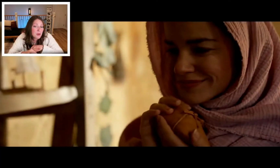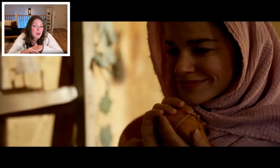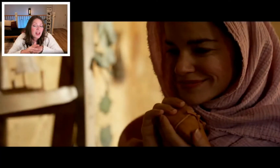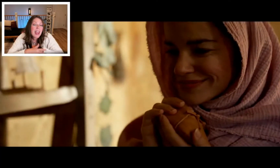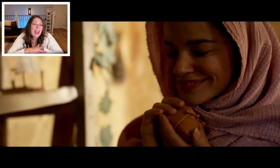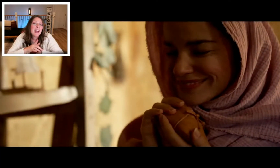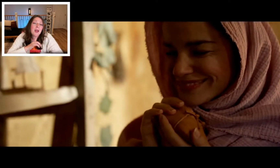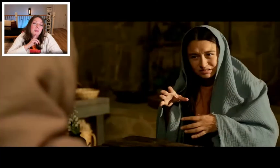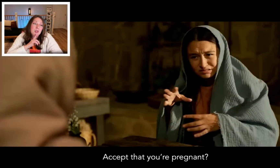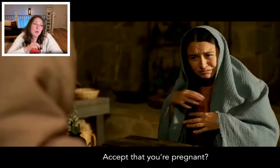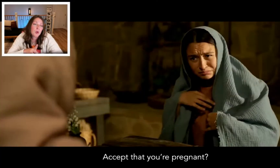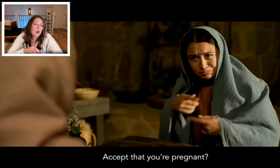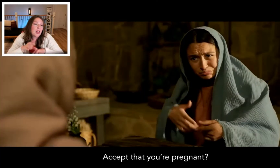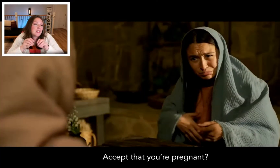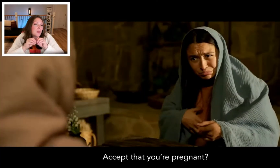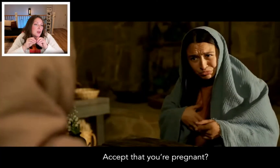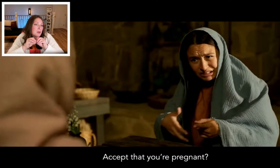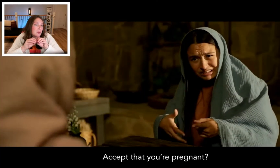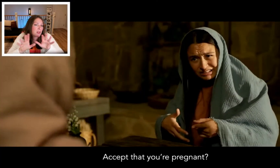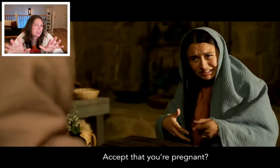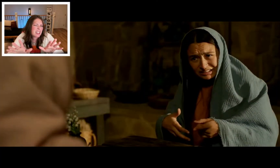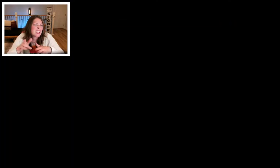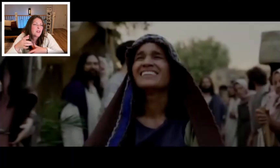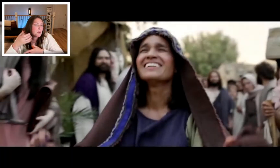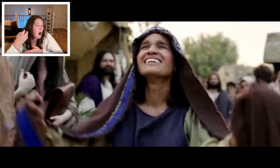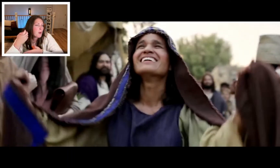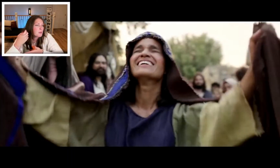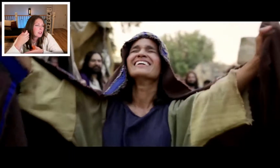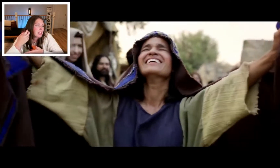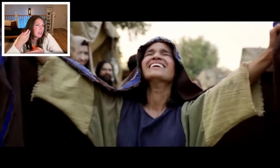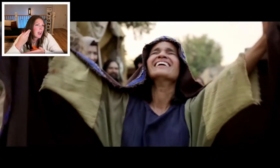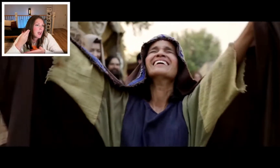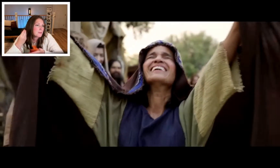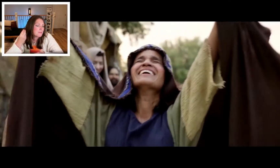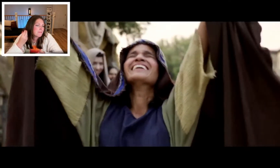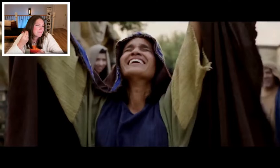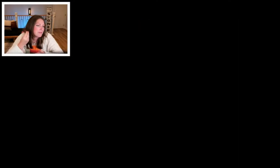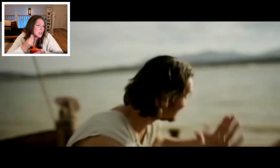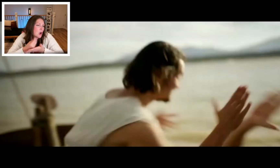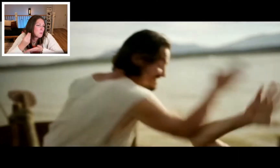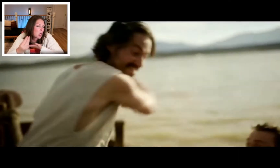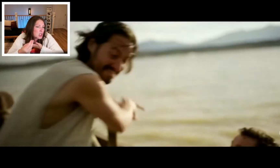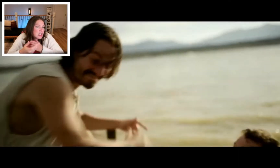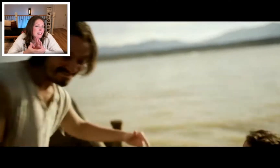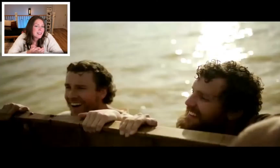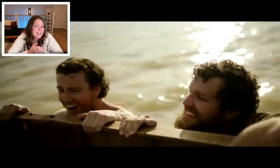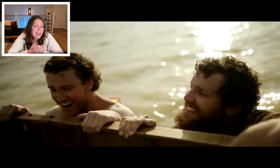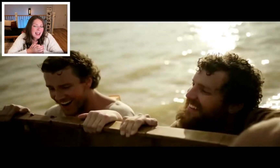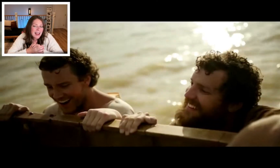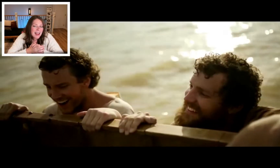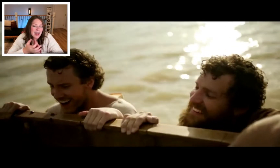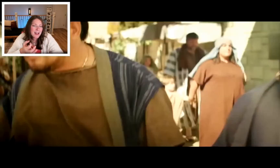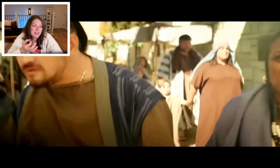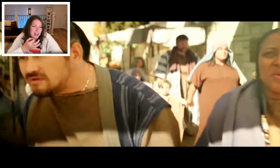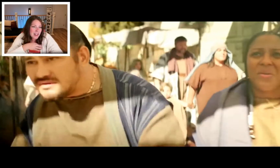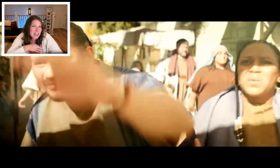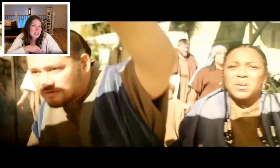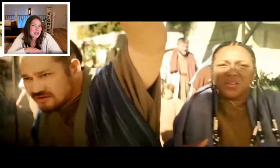available, and I'm sure it's going to be released for probably, you know, purchase very